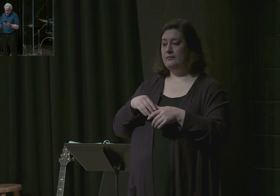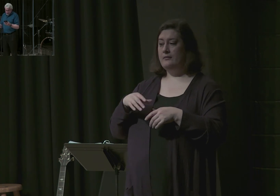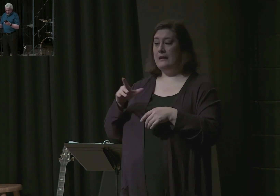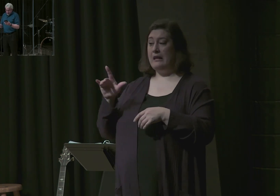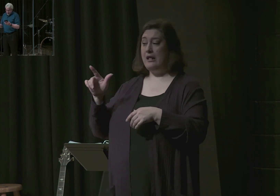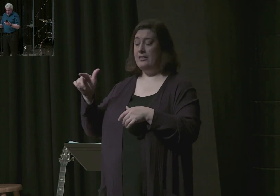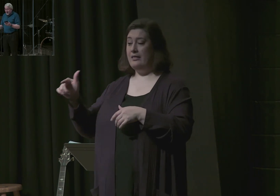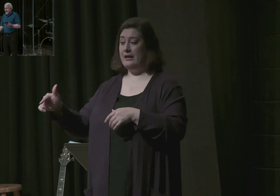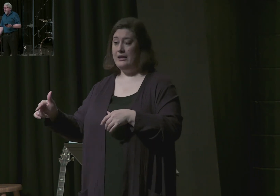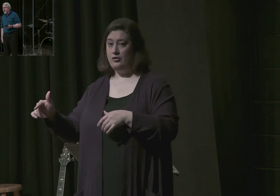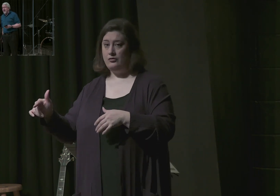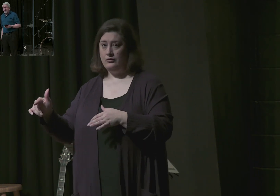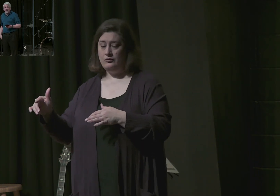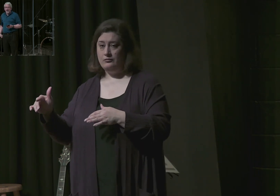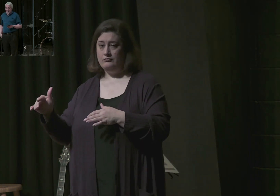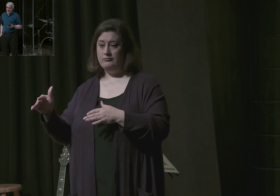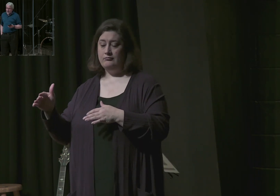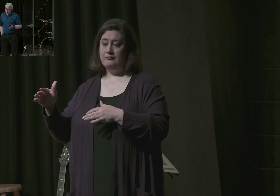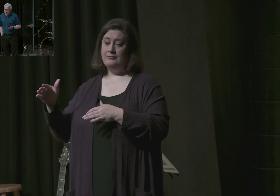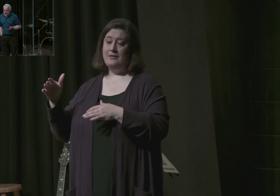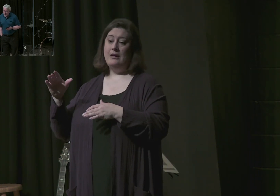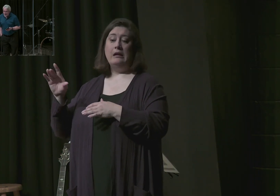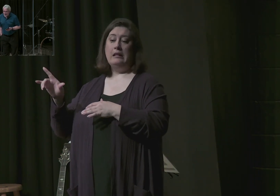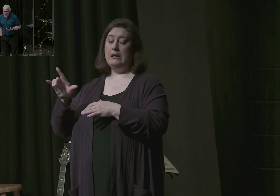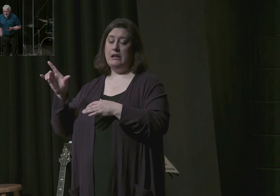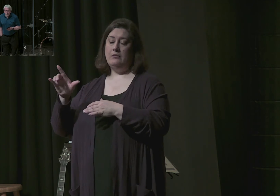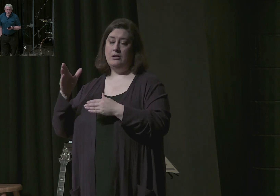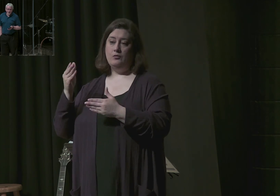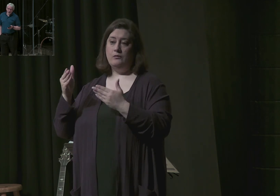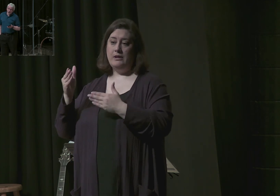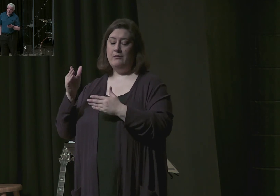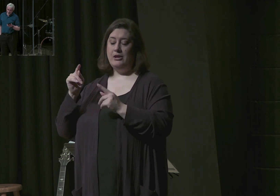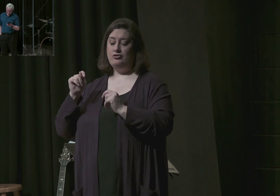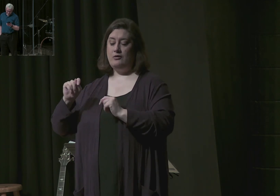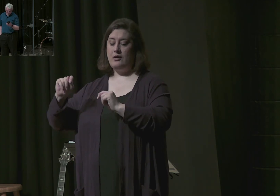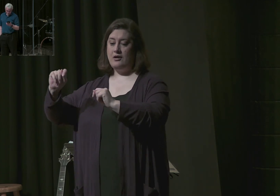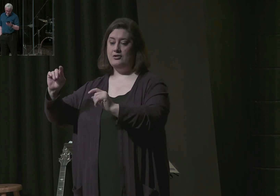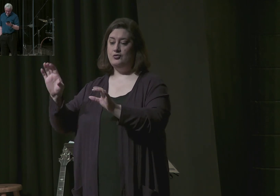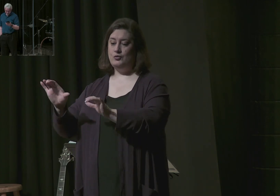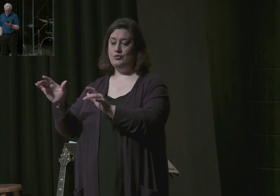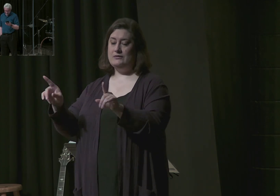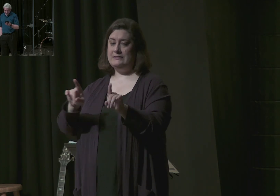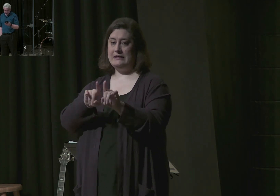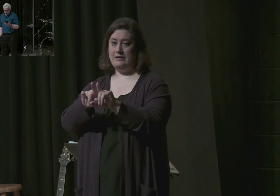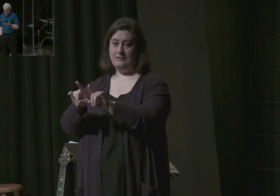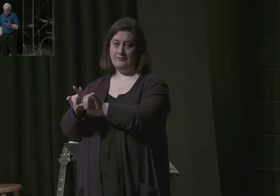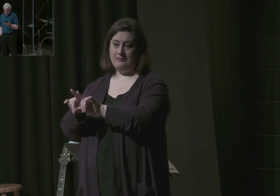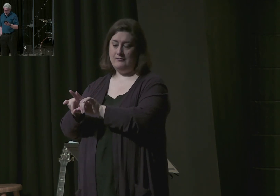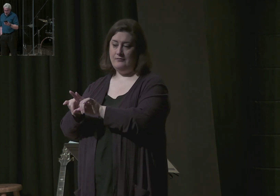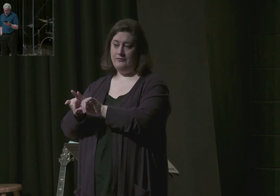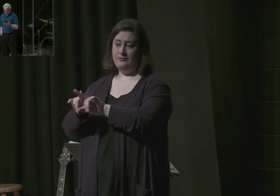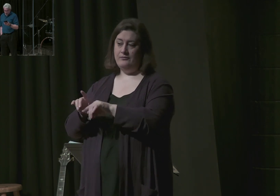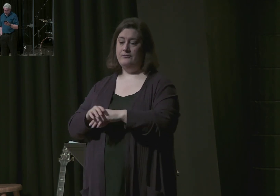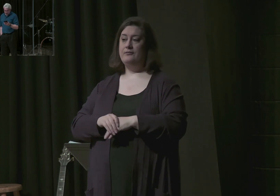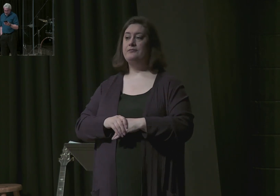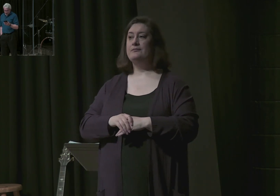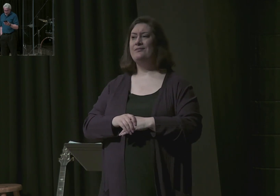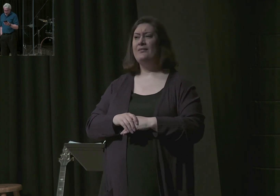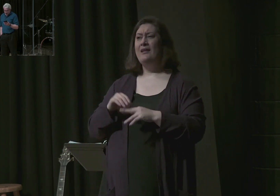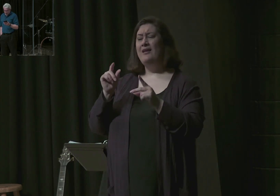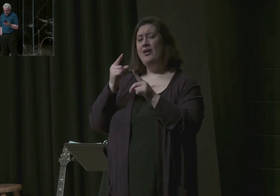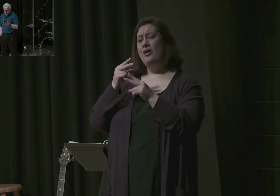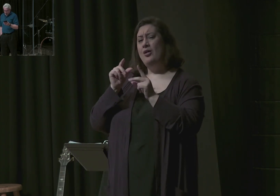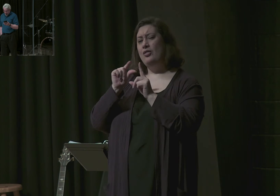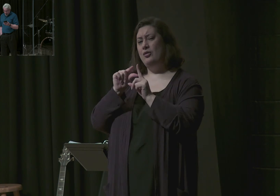mechanism that Laban may later emulate to no avail. The text makes a word play on